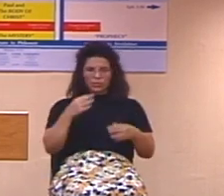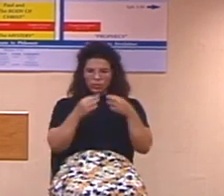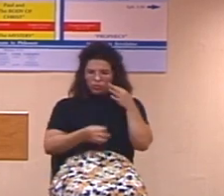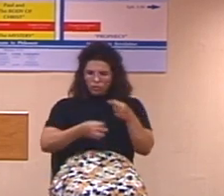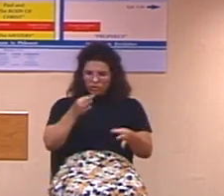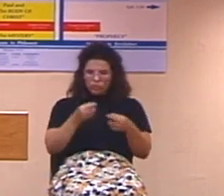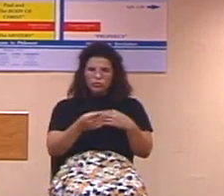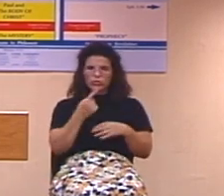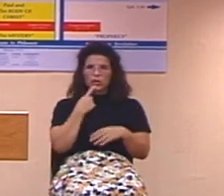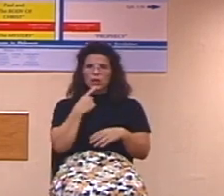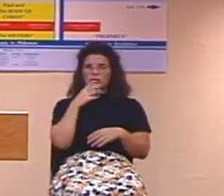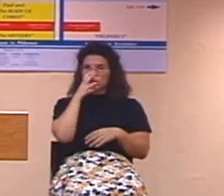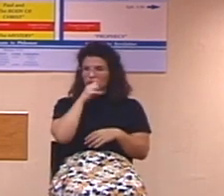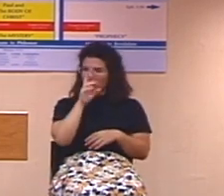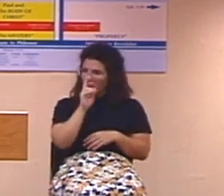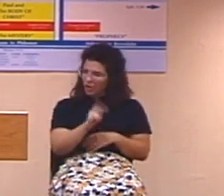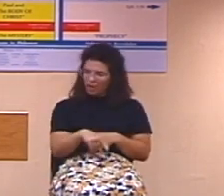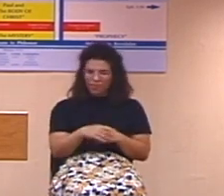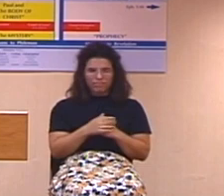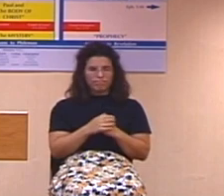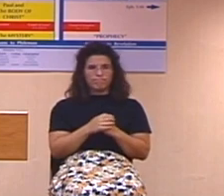says? Shut up.